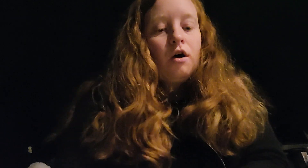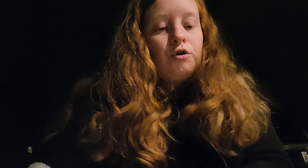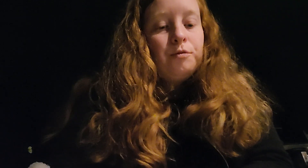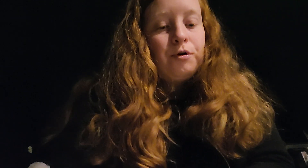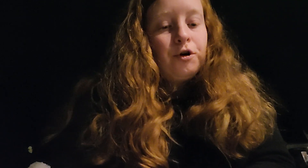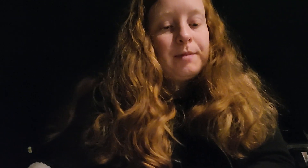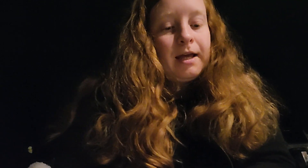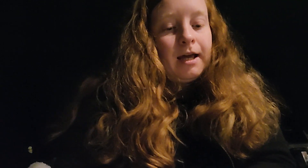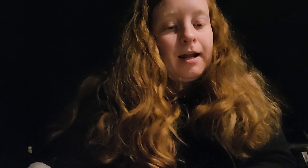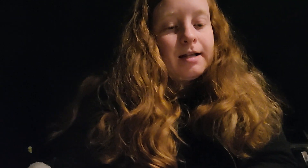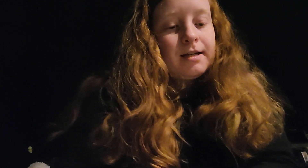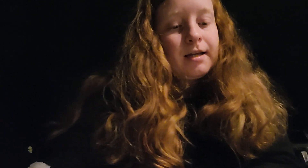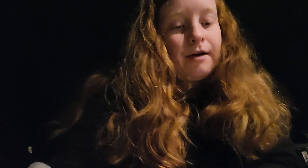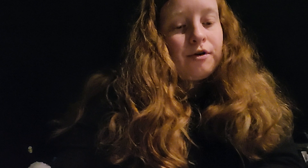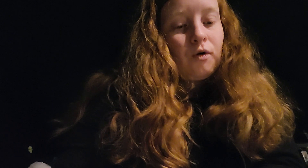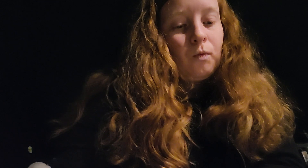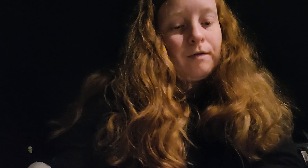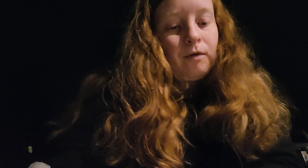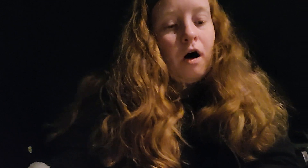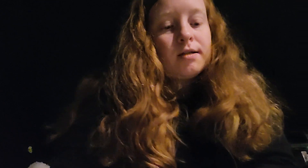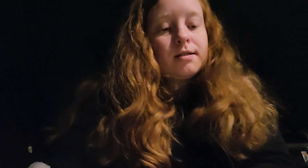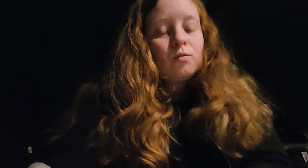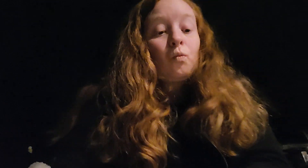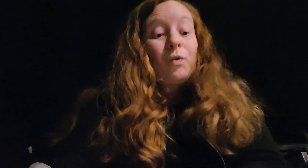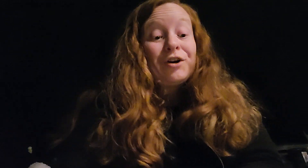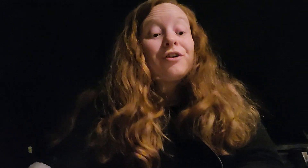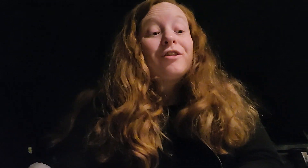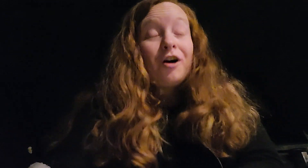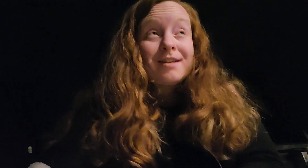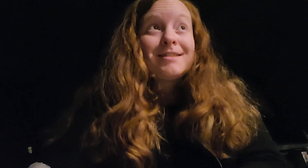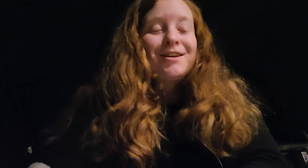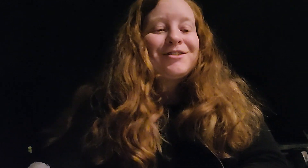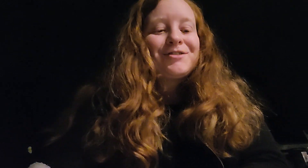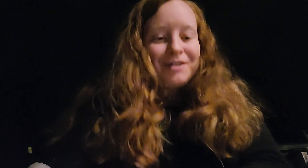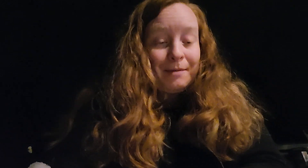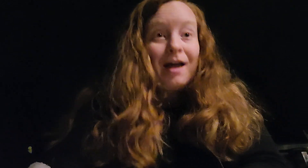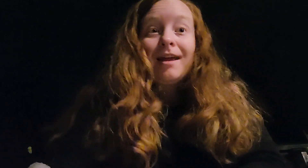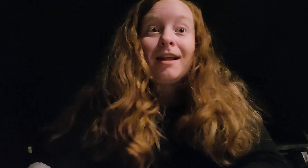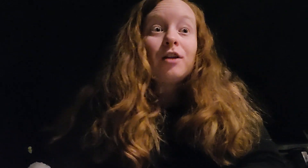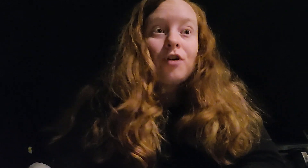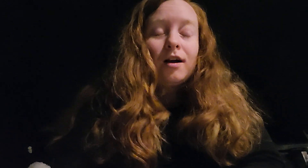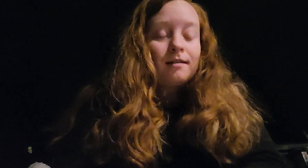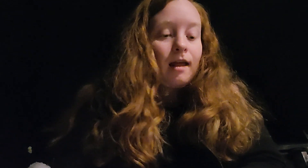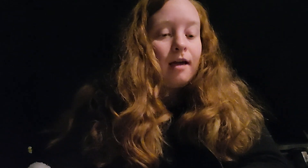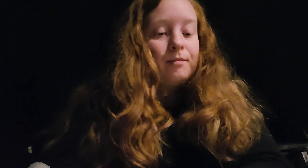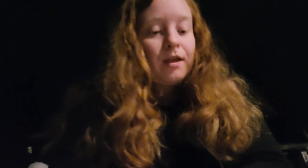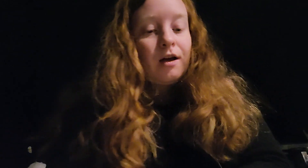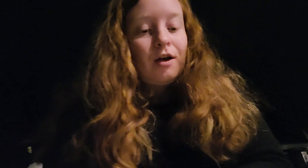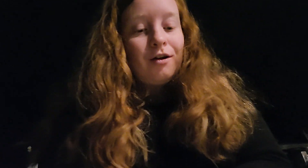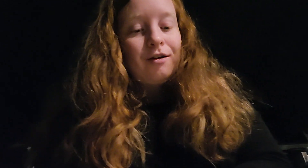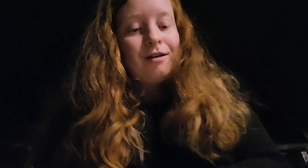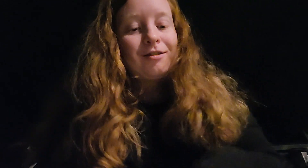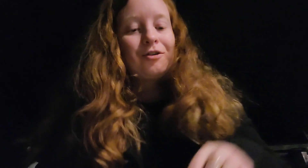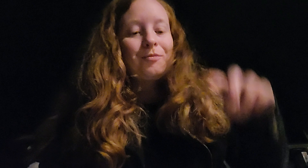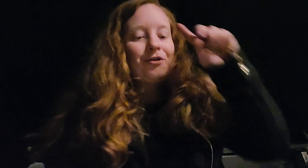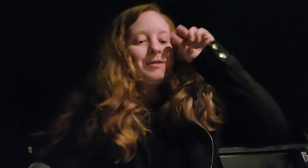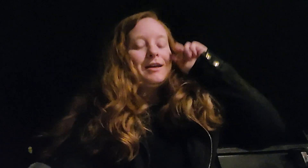You pulled me in and together we're lost in a dream. I cannot talk today. So you pull me in